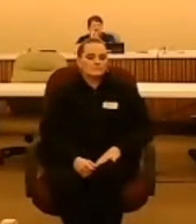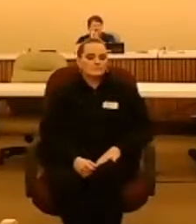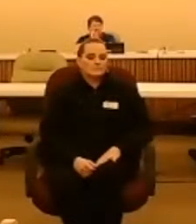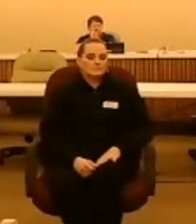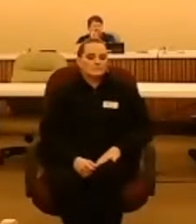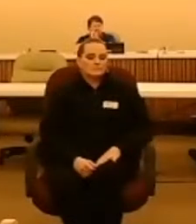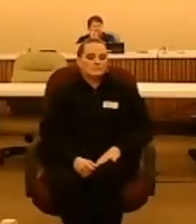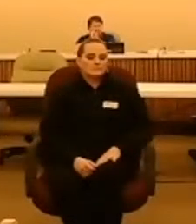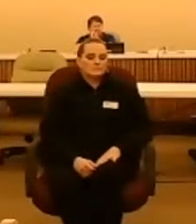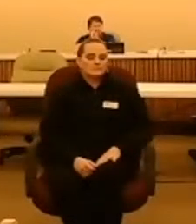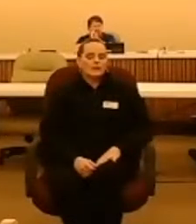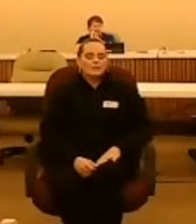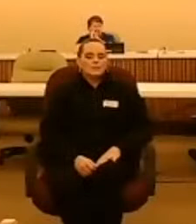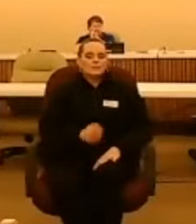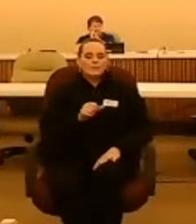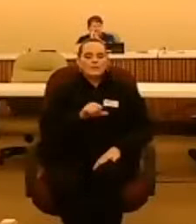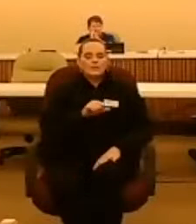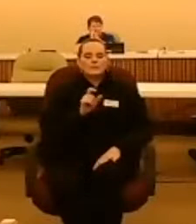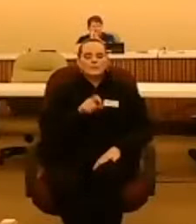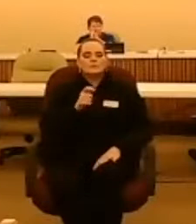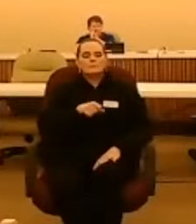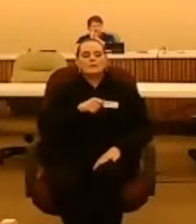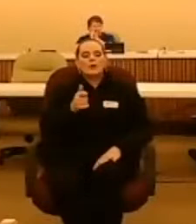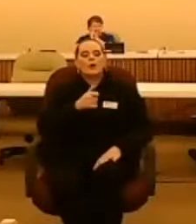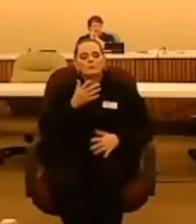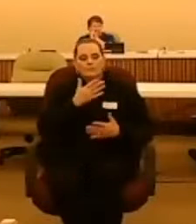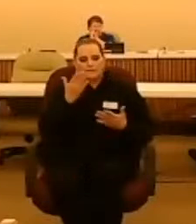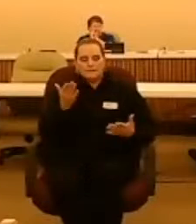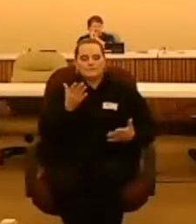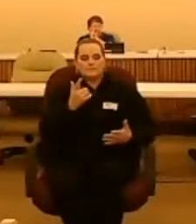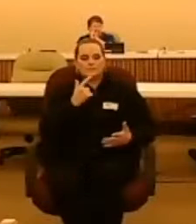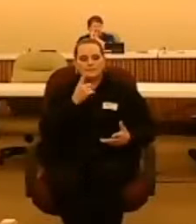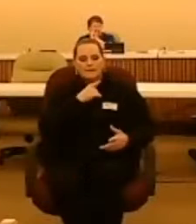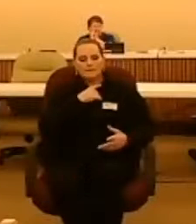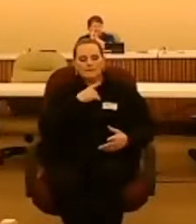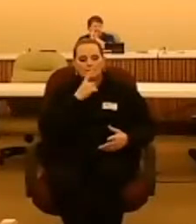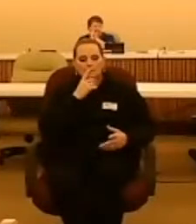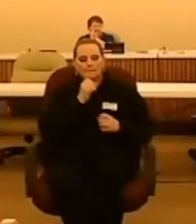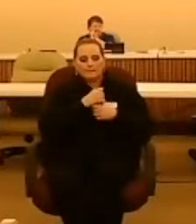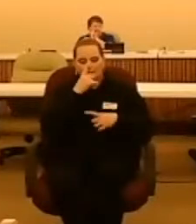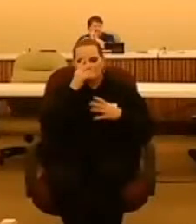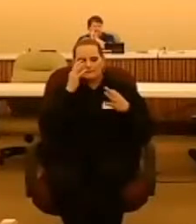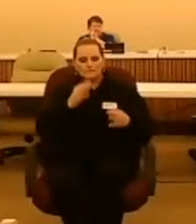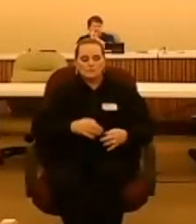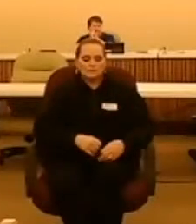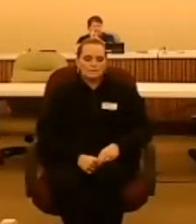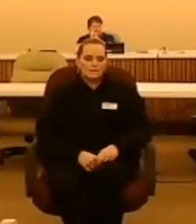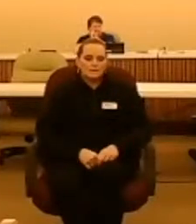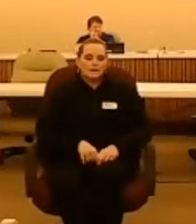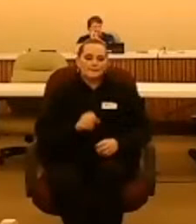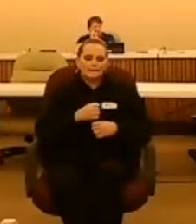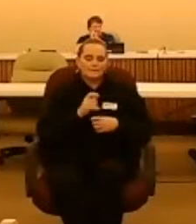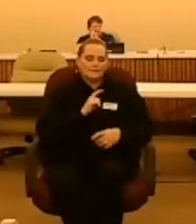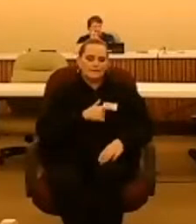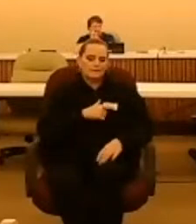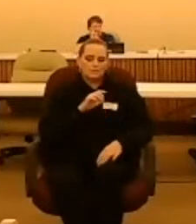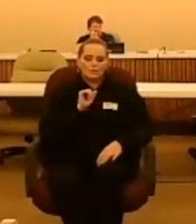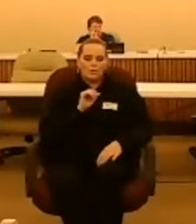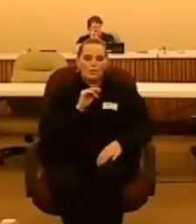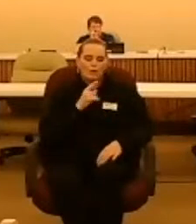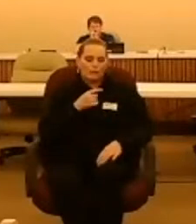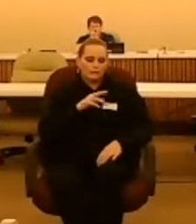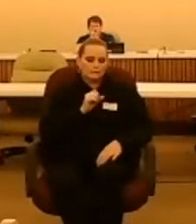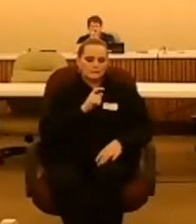other considerations into effect enough as far as I'm concerned, because we're running against that right now with authors as a perfect